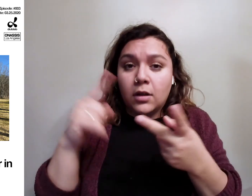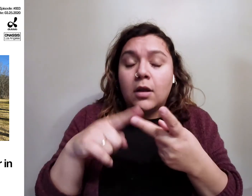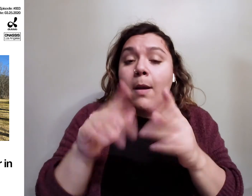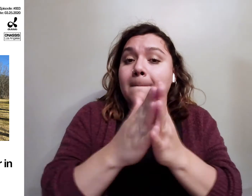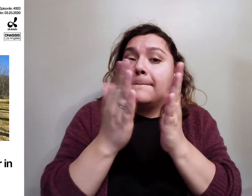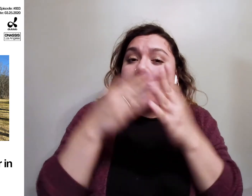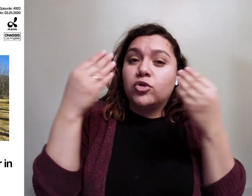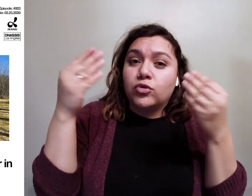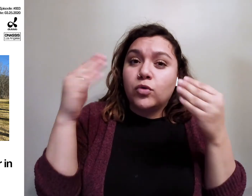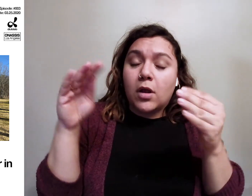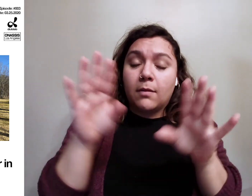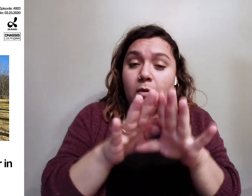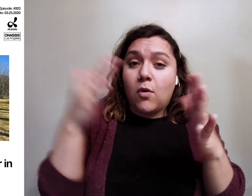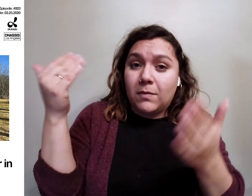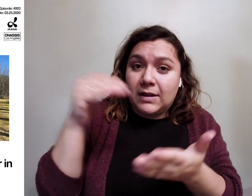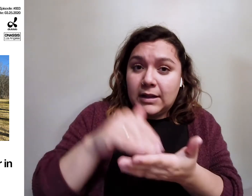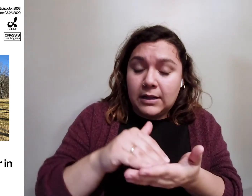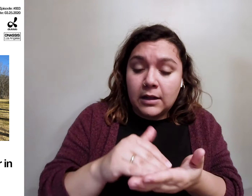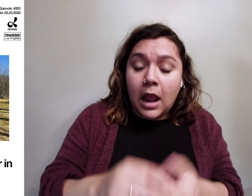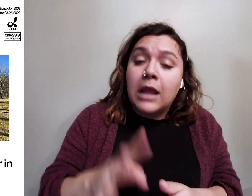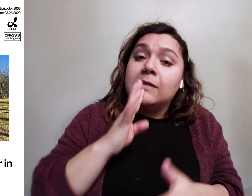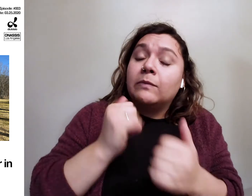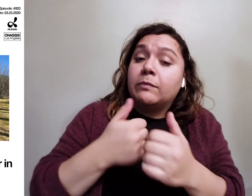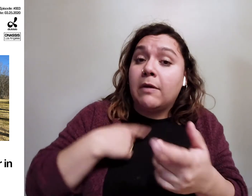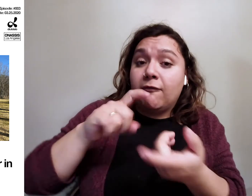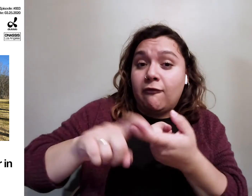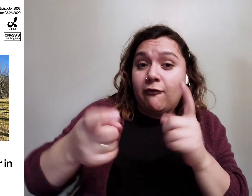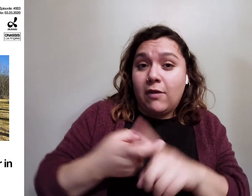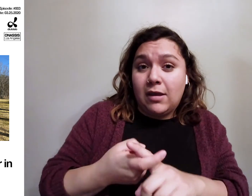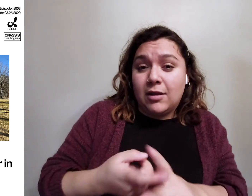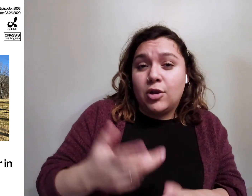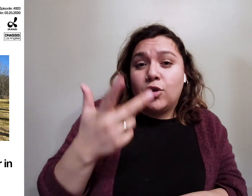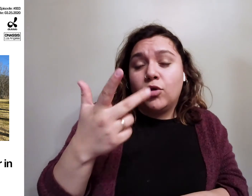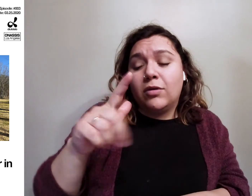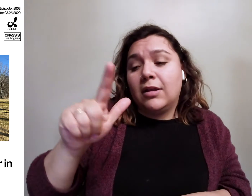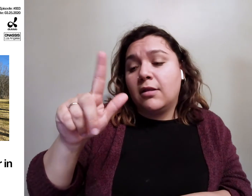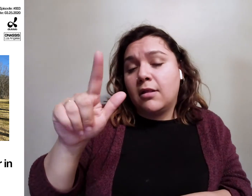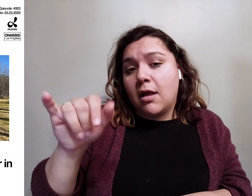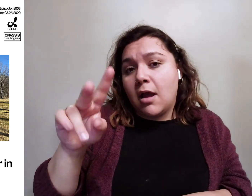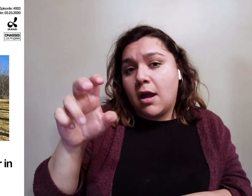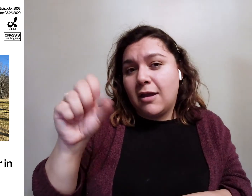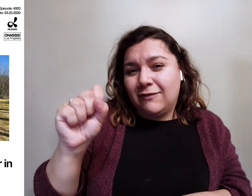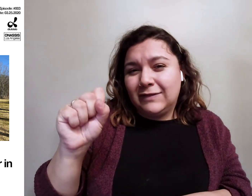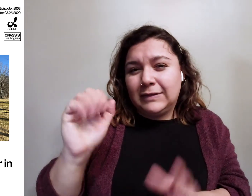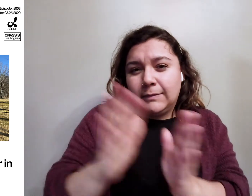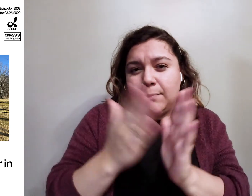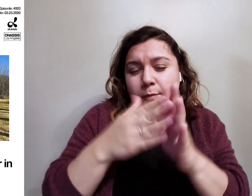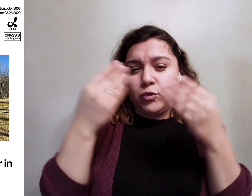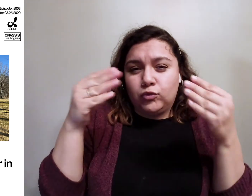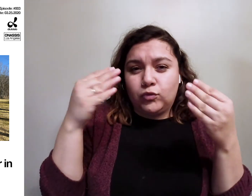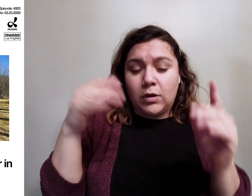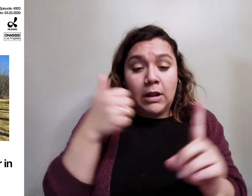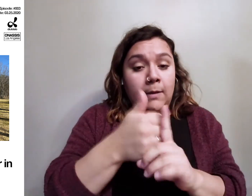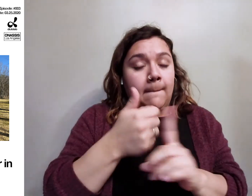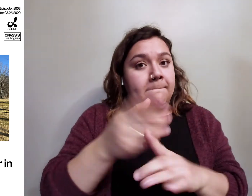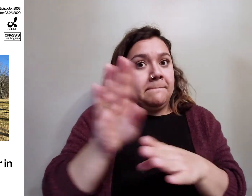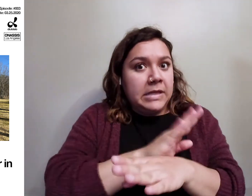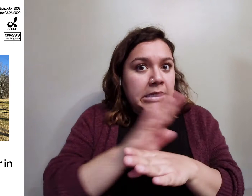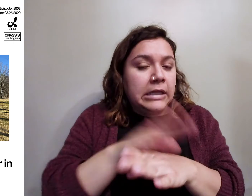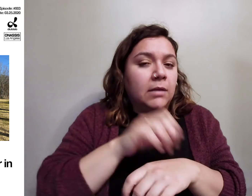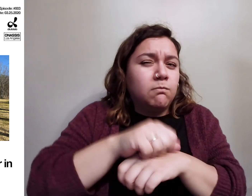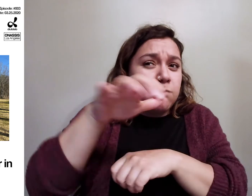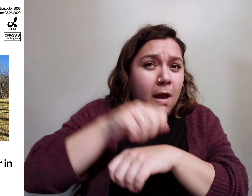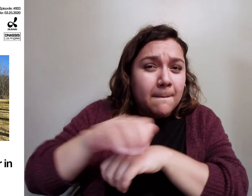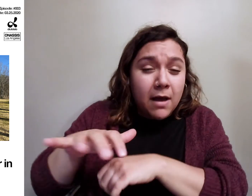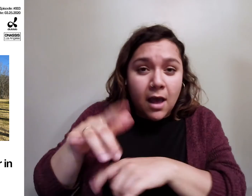as of Sunday. They couldn't go in anymore. So, the idea that a bookstore, of course, it's not that way in